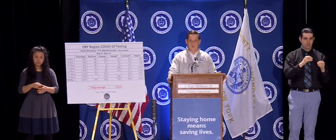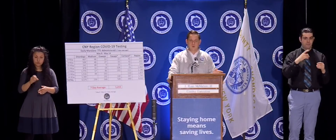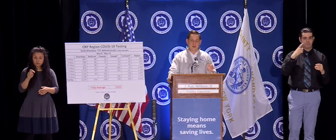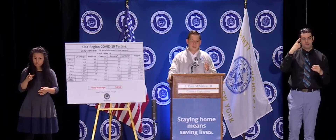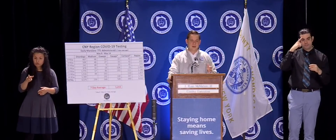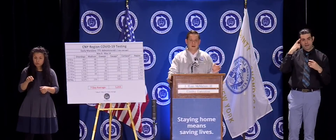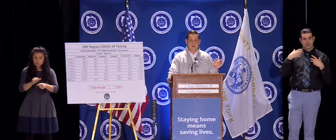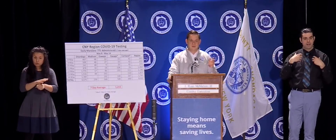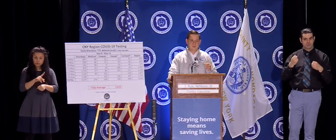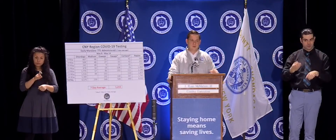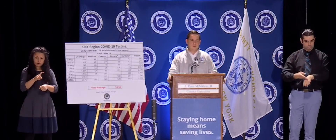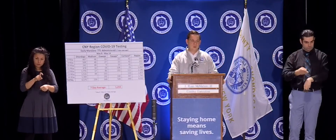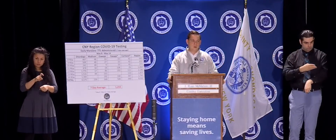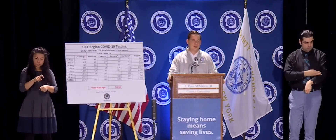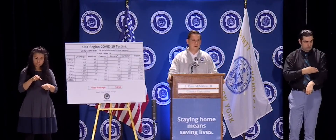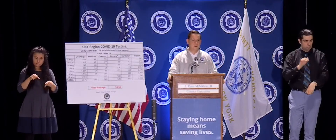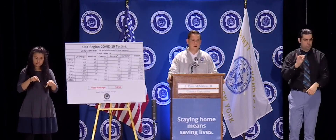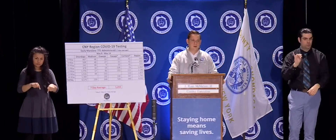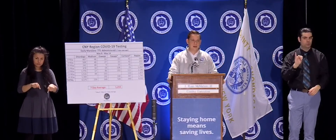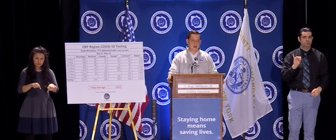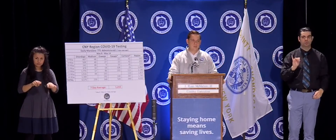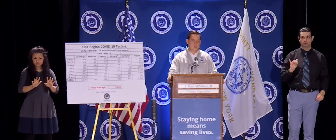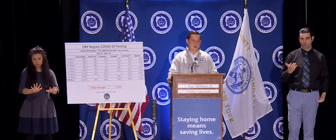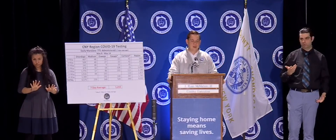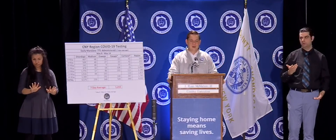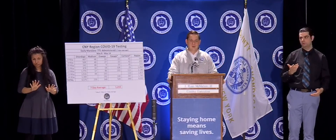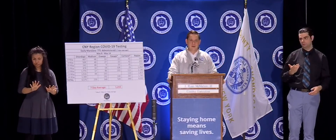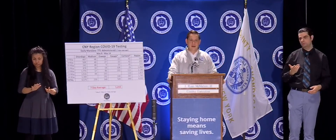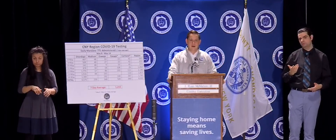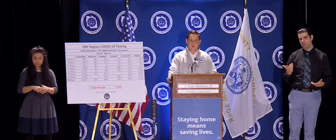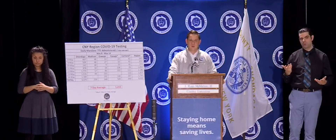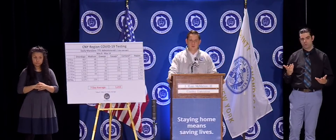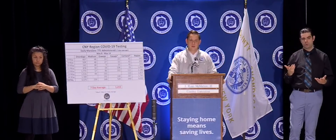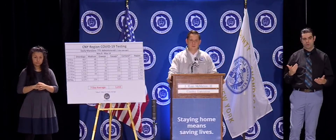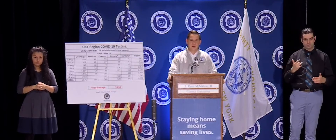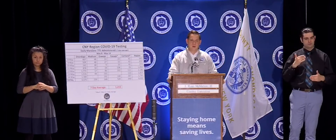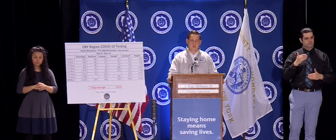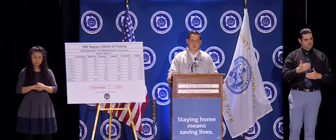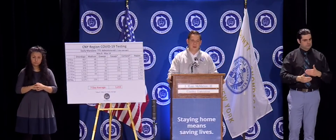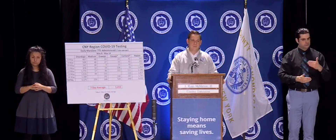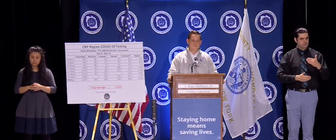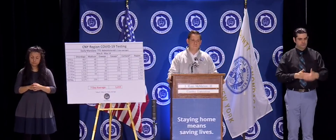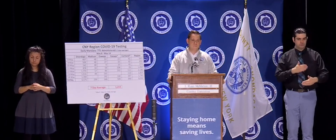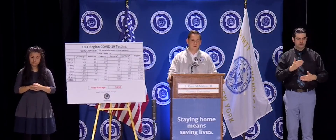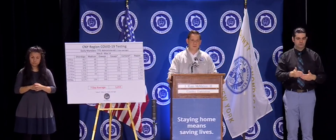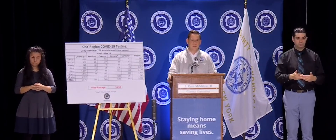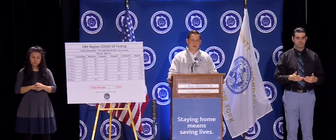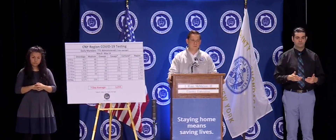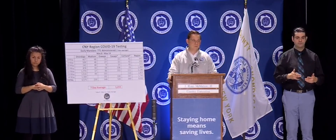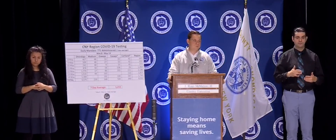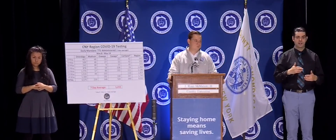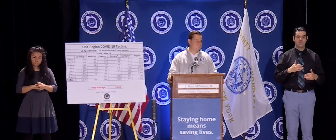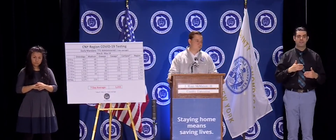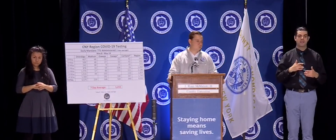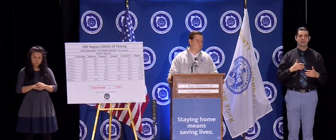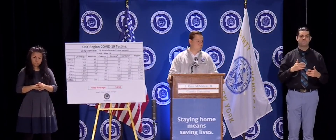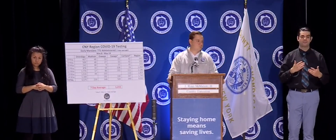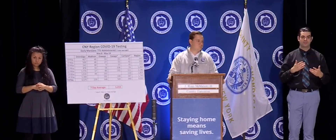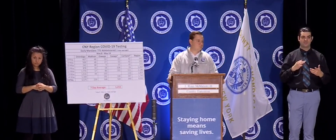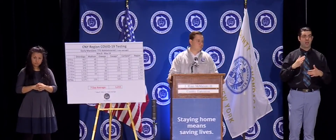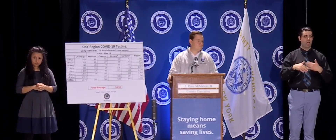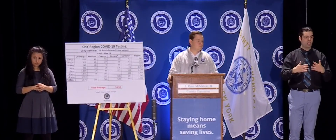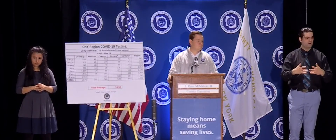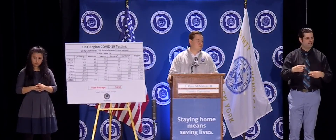you know, what we're getting there. We're getting there every day, but we can't go 2 steps backwards now. We just can't. Sorry,